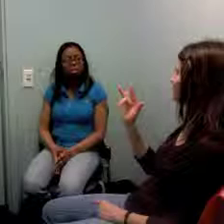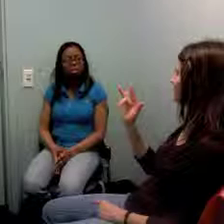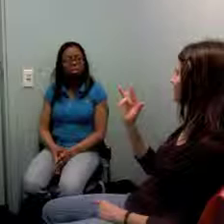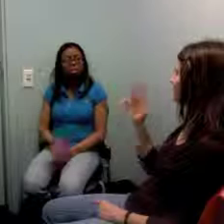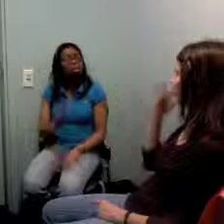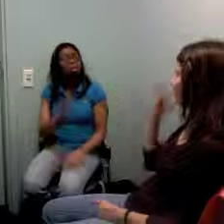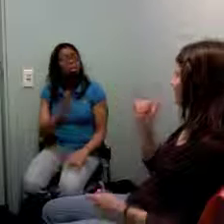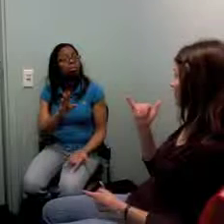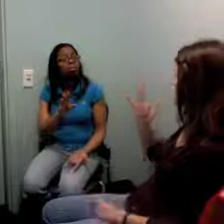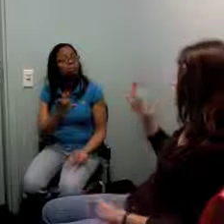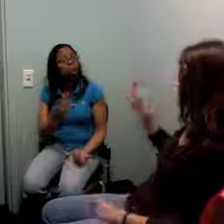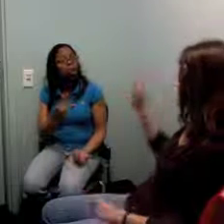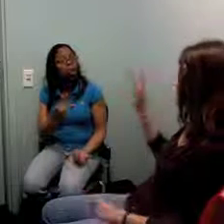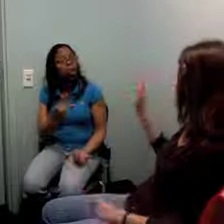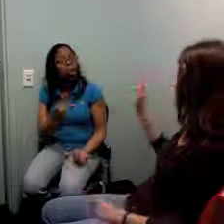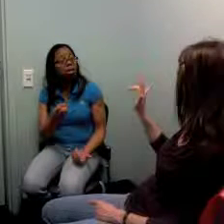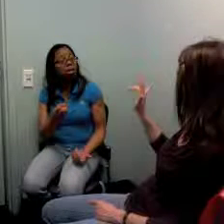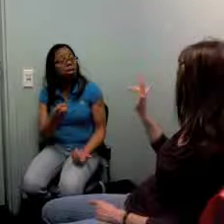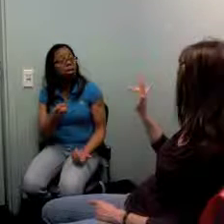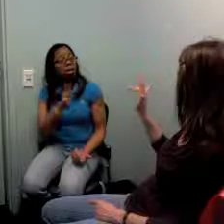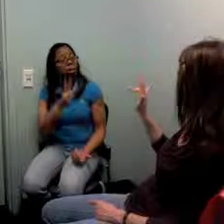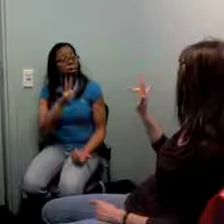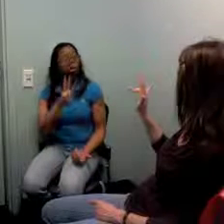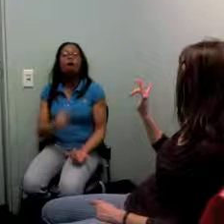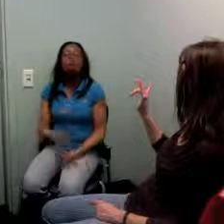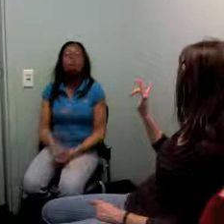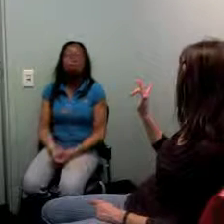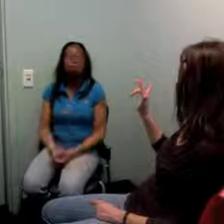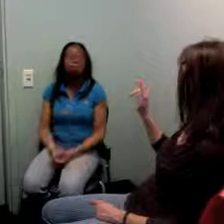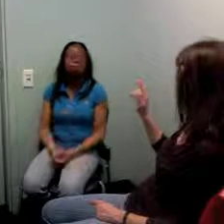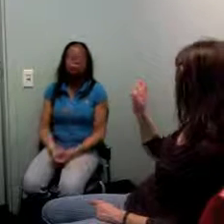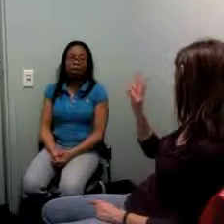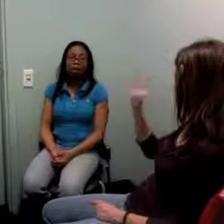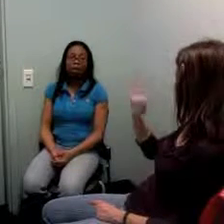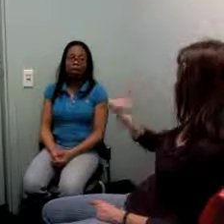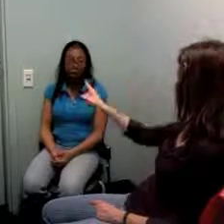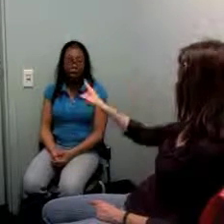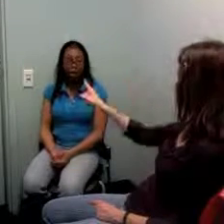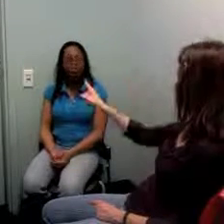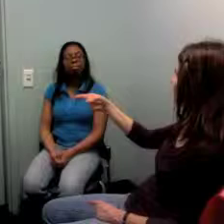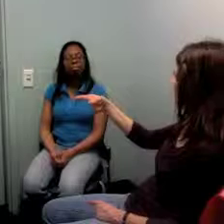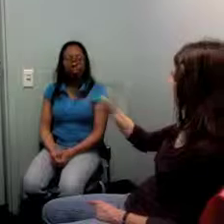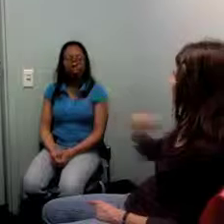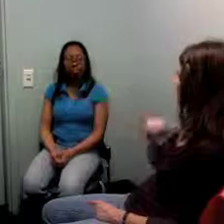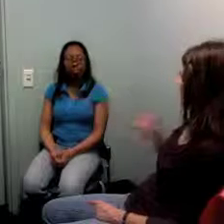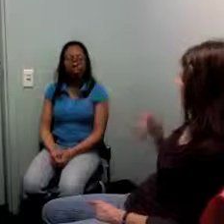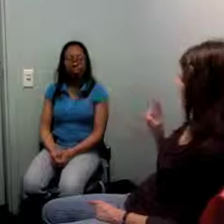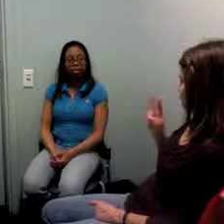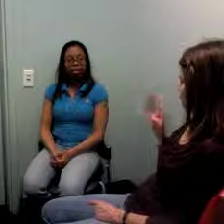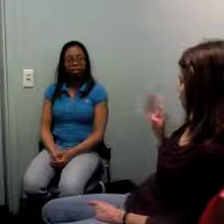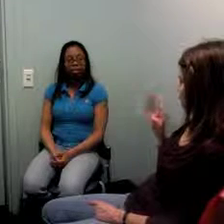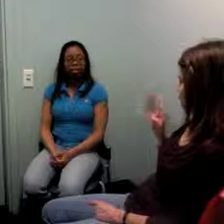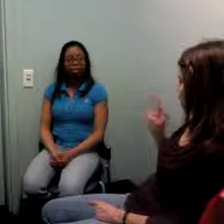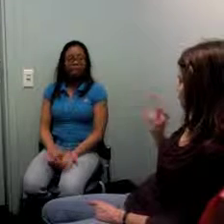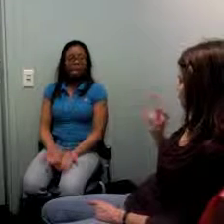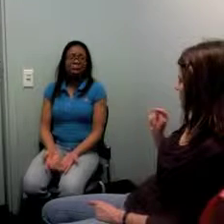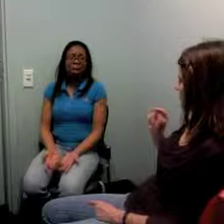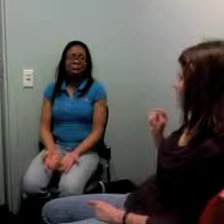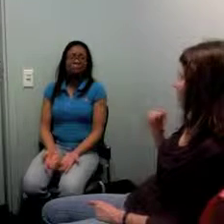really? That's not bad. Or $4.25 for one way. Okay. So, me, I pay maybe